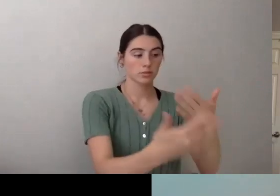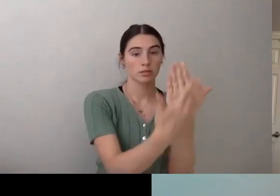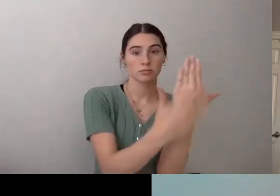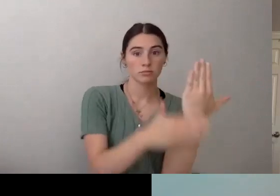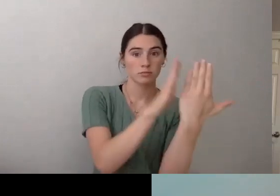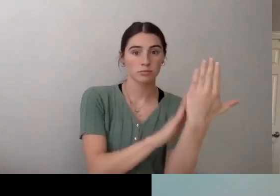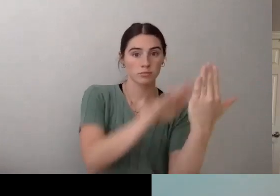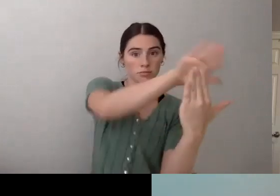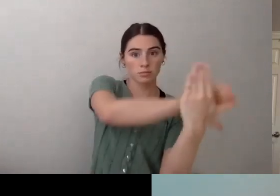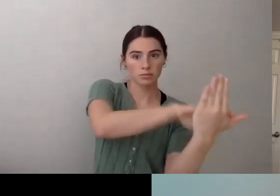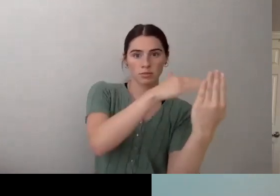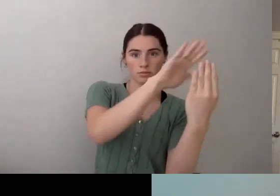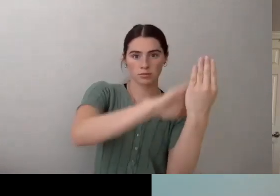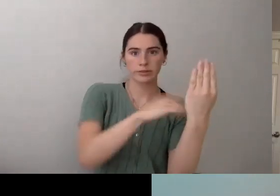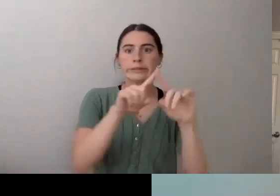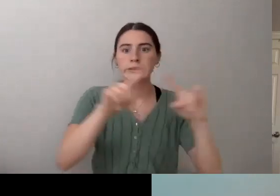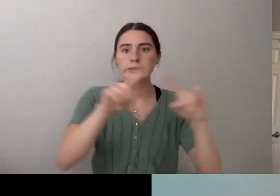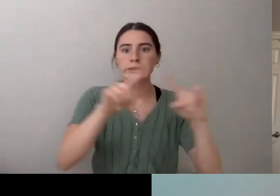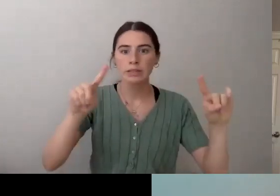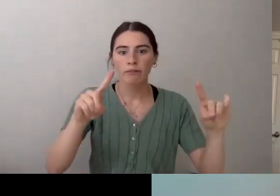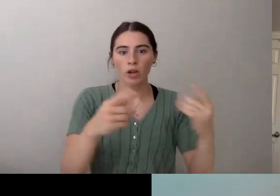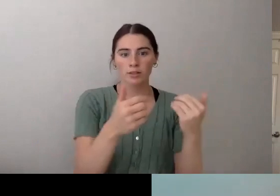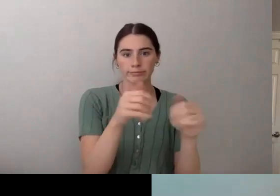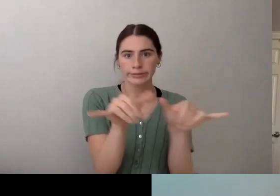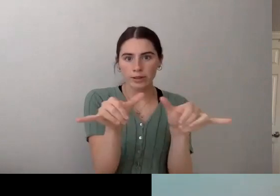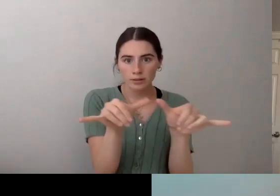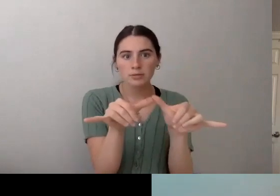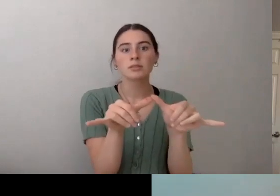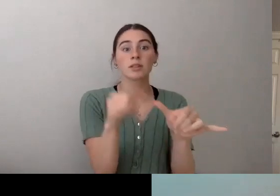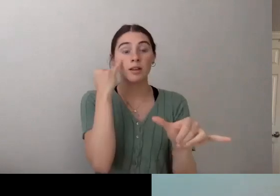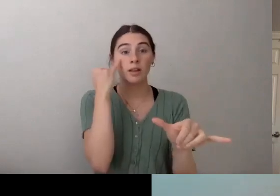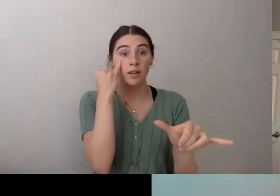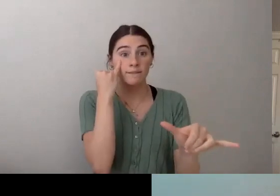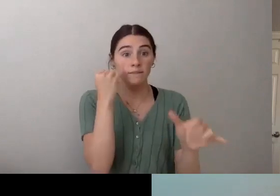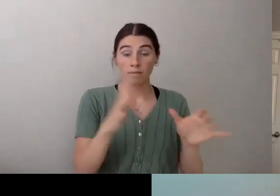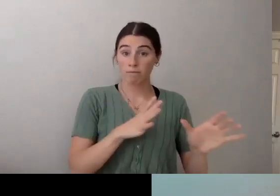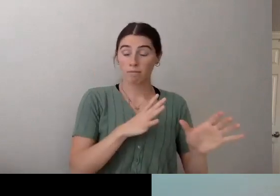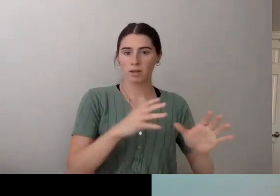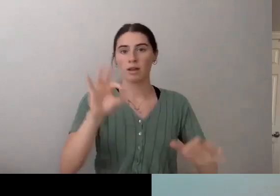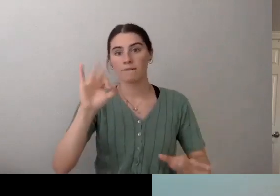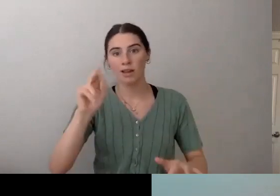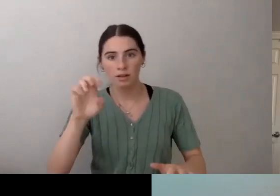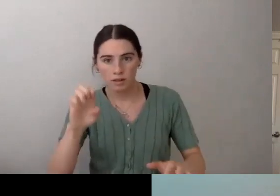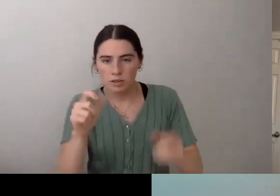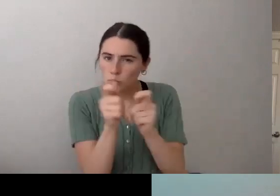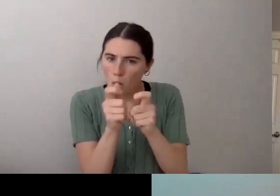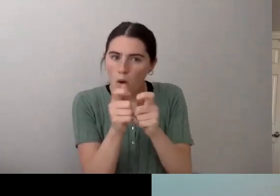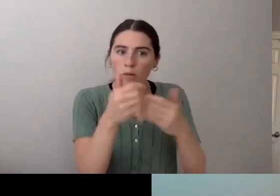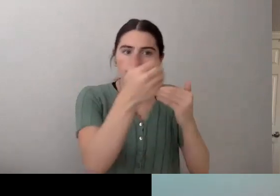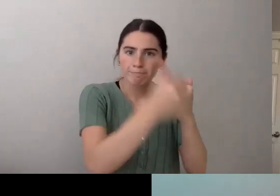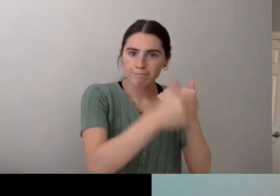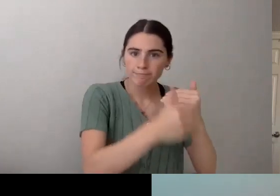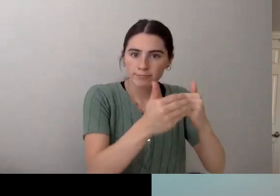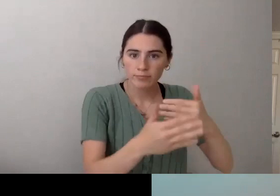want whole slices, then you can use this side. If you want a more fine grate, this one. This one